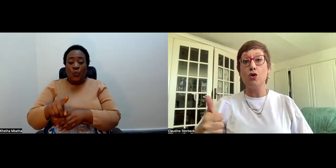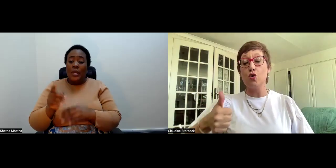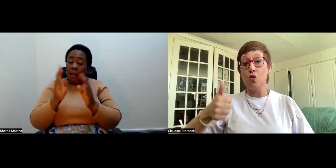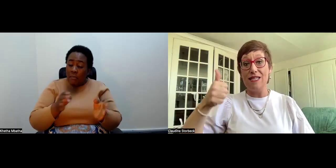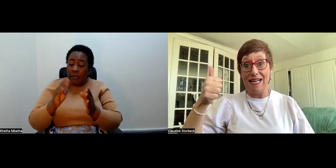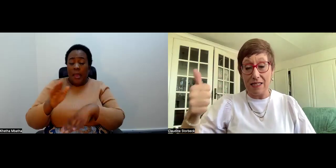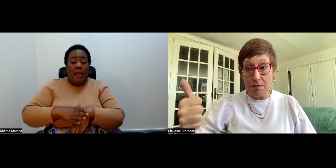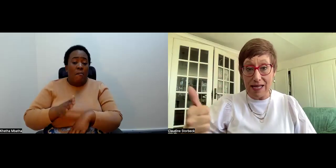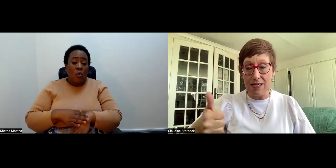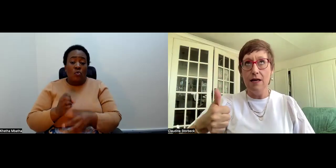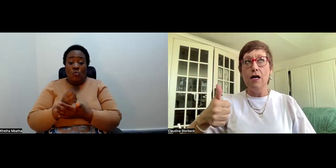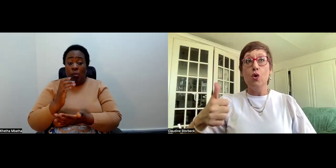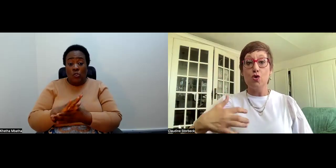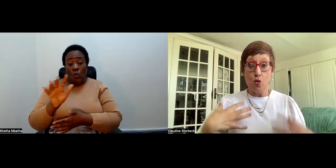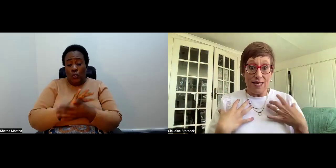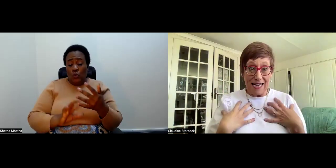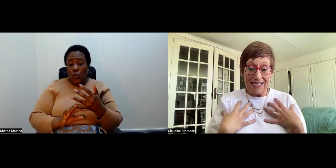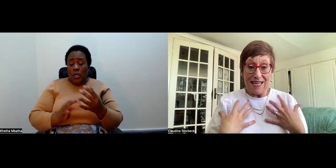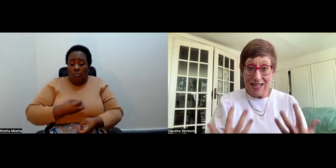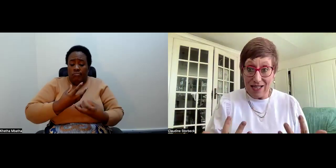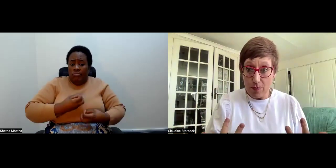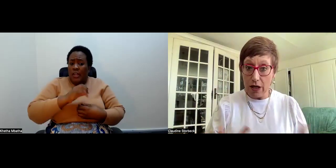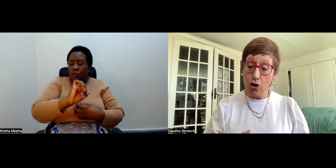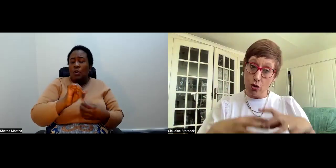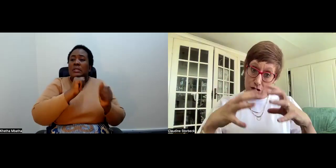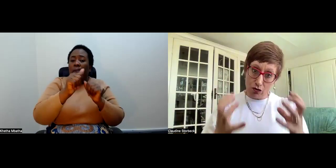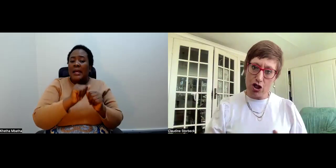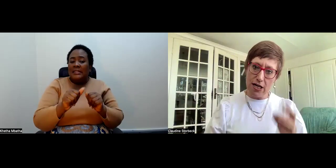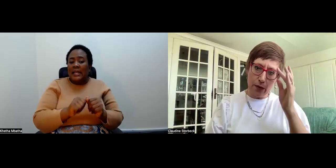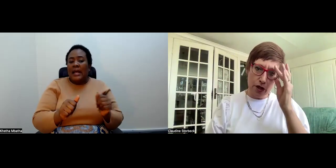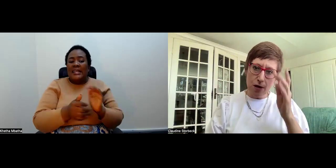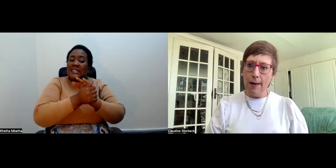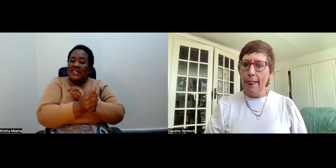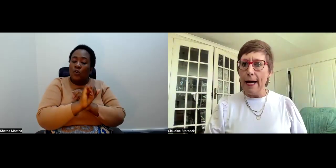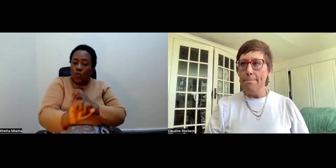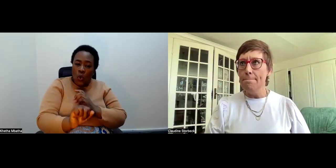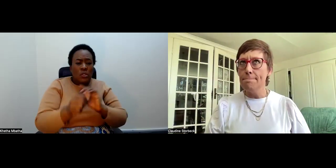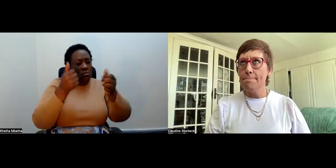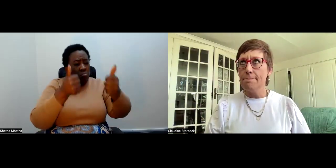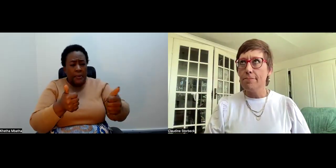to make sure your storytelling is better. Your storytelling techniques are better. You're using rich language.